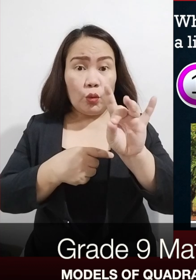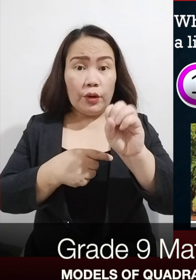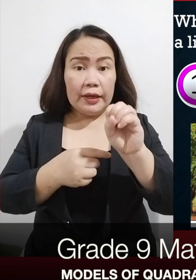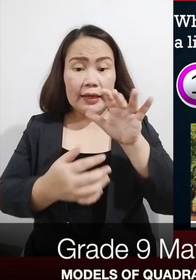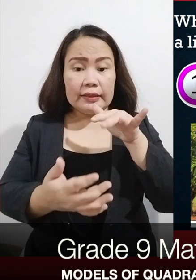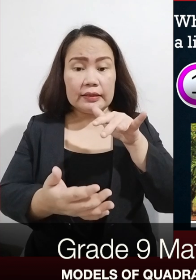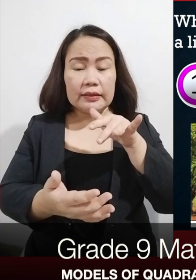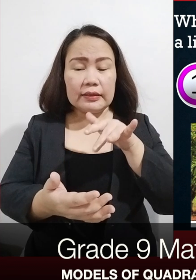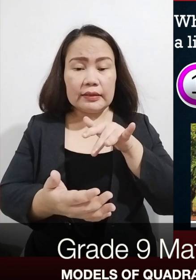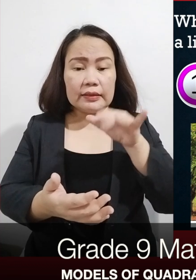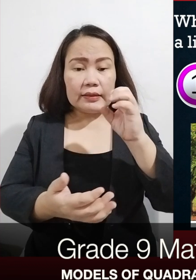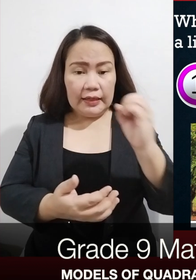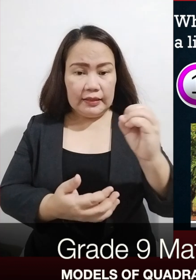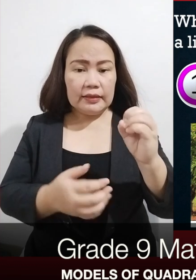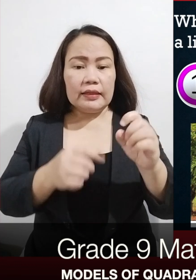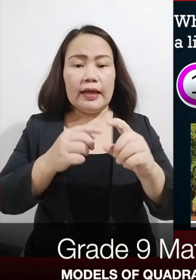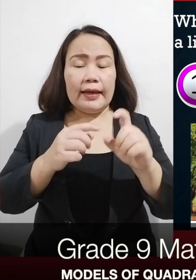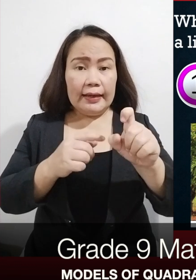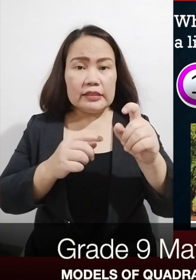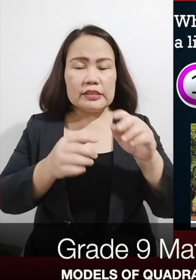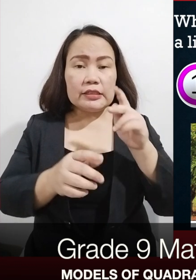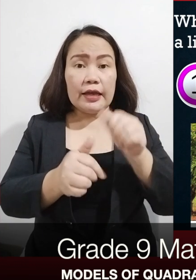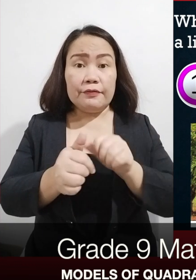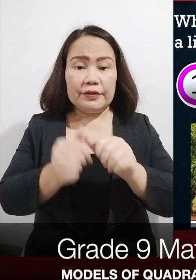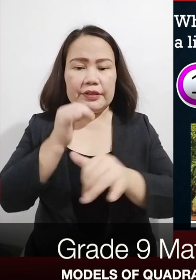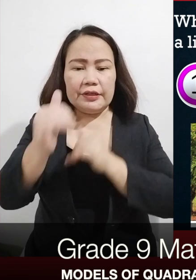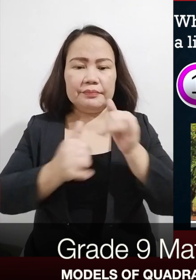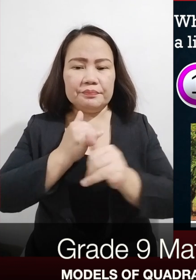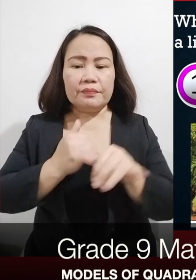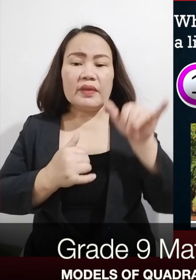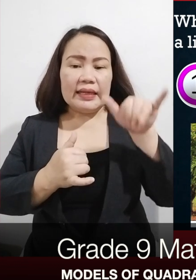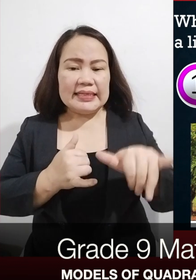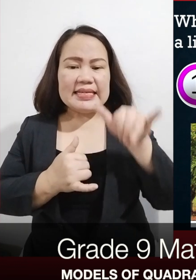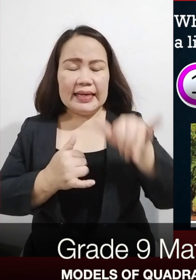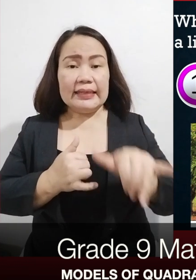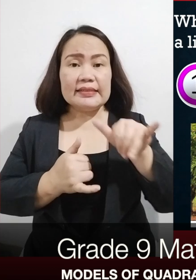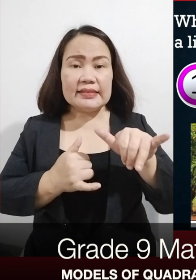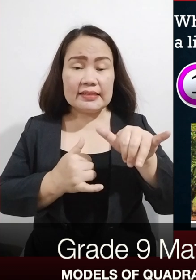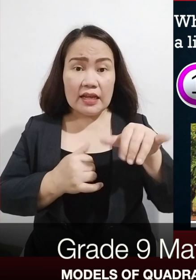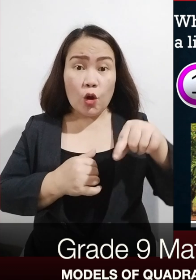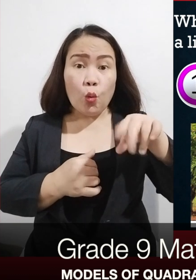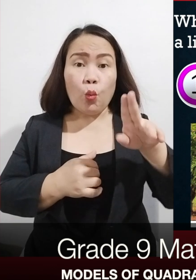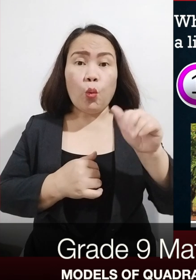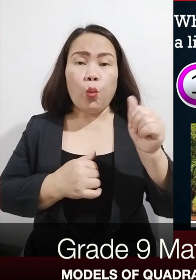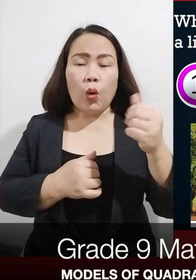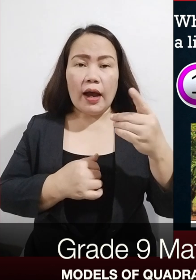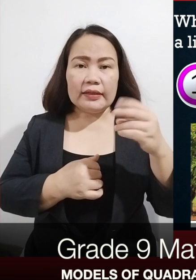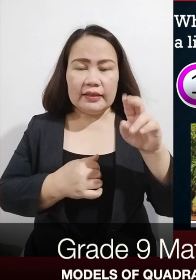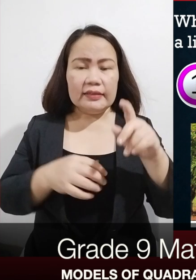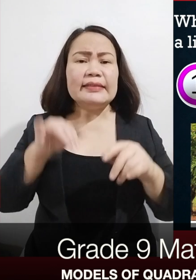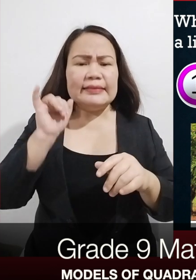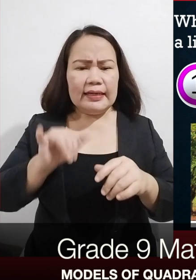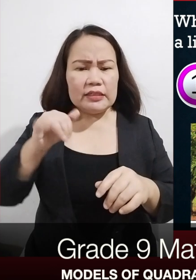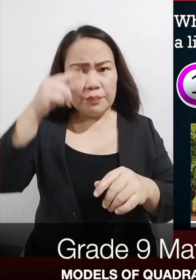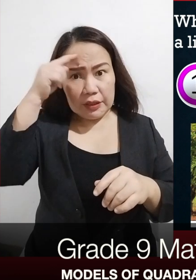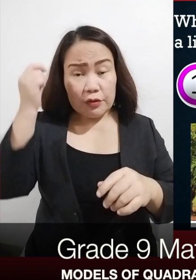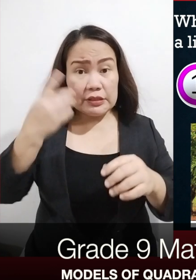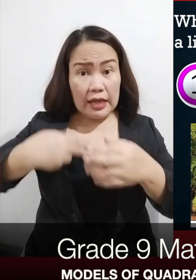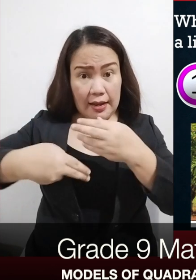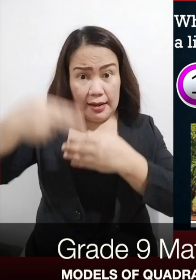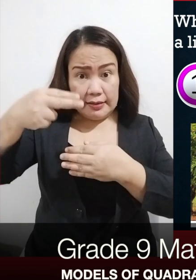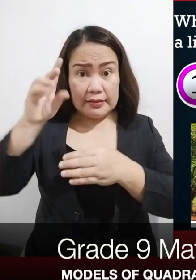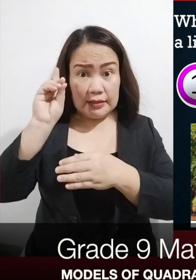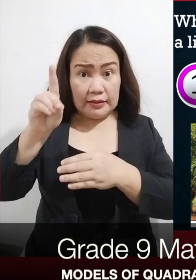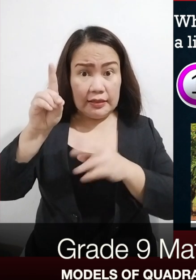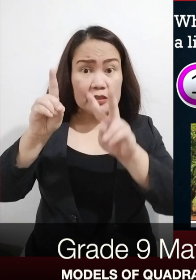linear function or quadratic function? Yes, this is a quadratic function because the highest degree of a